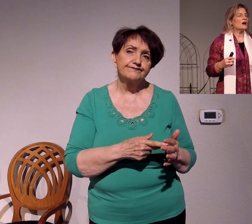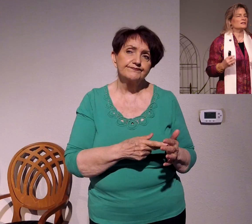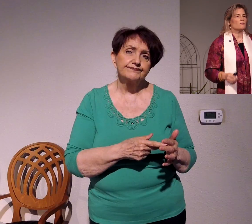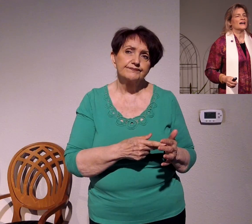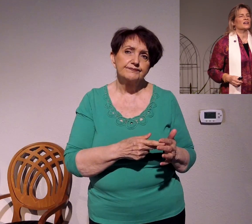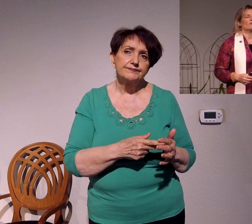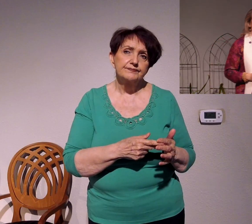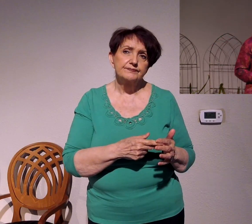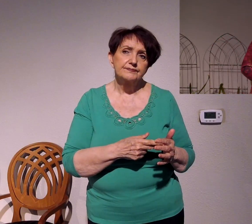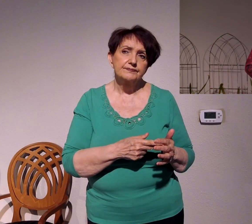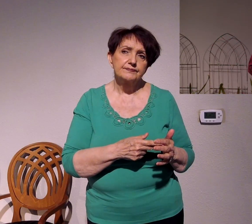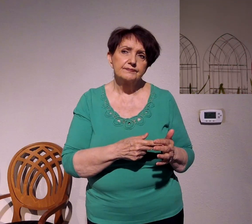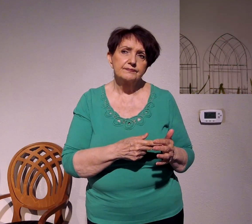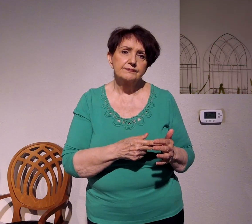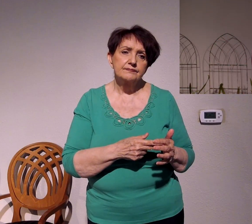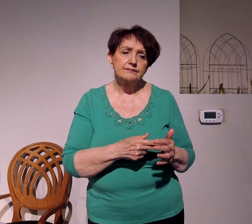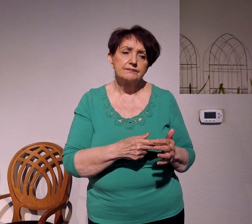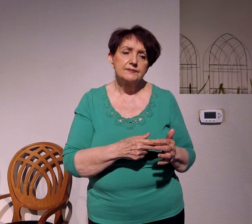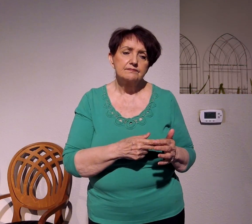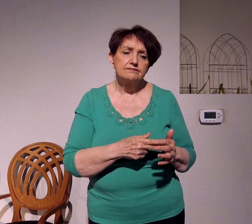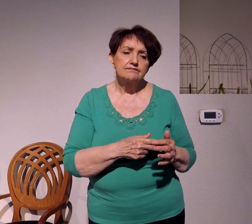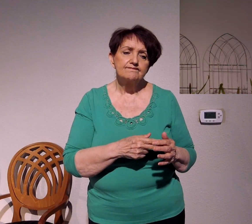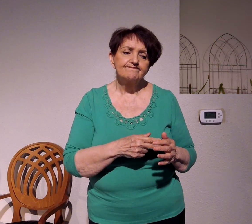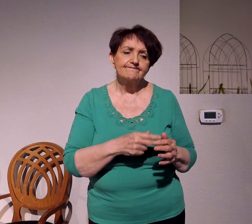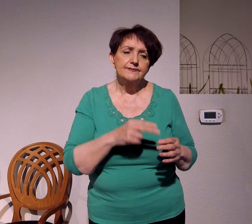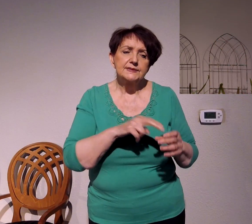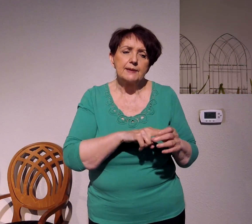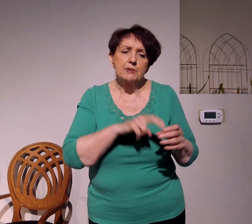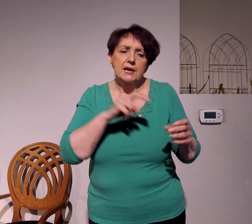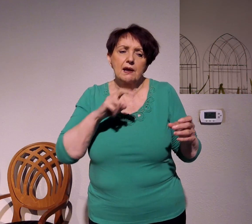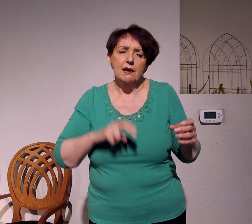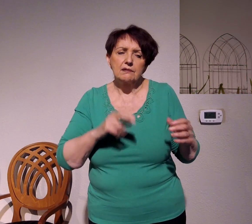going beyond my comfort zone.